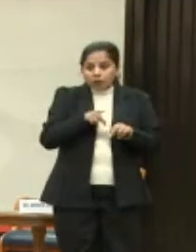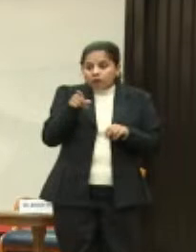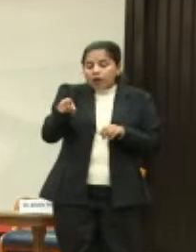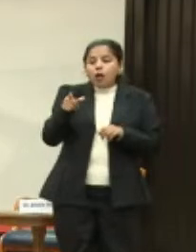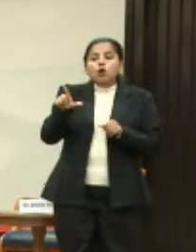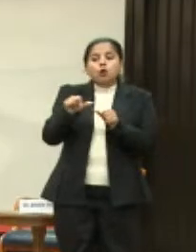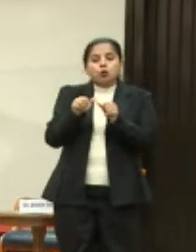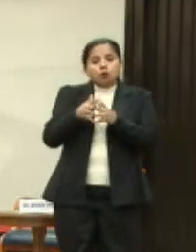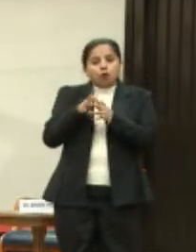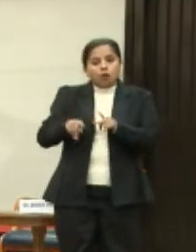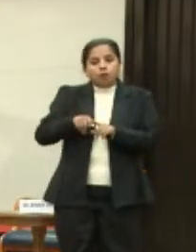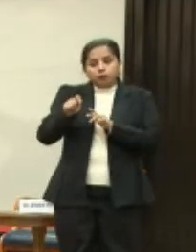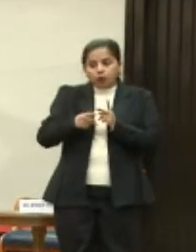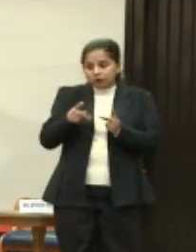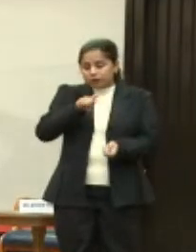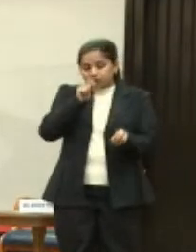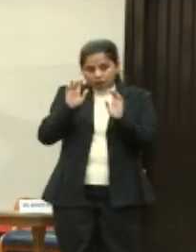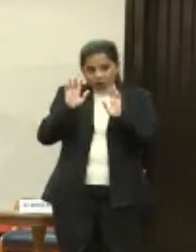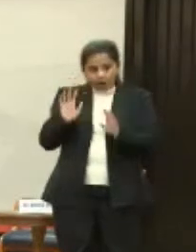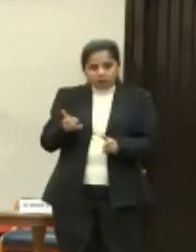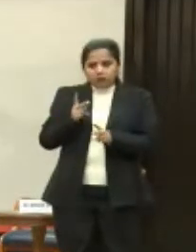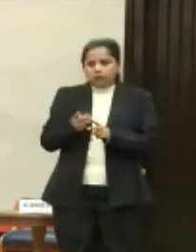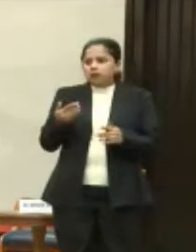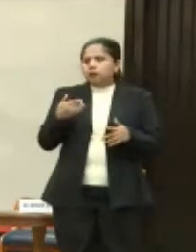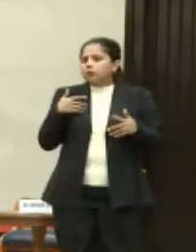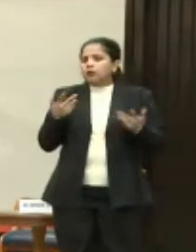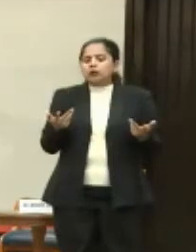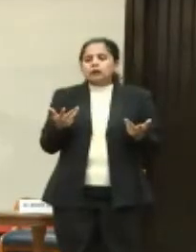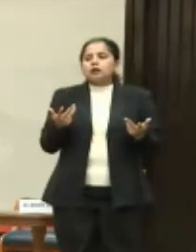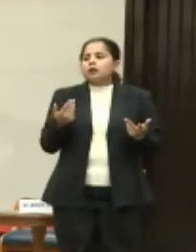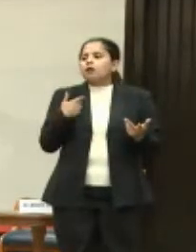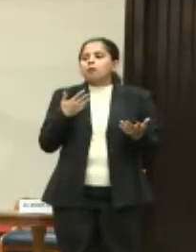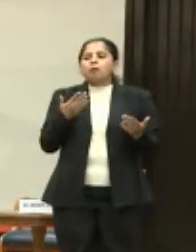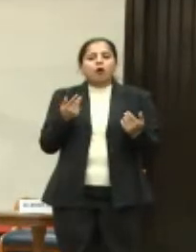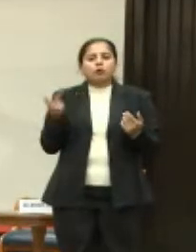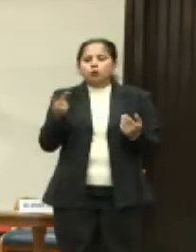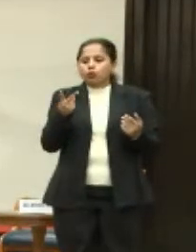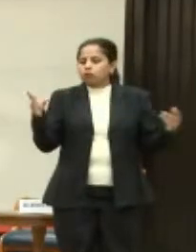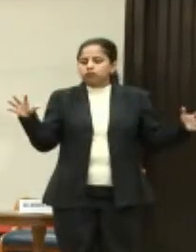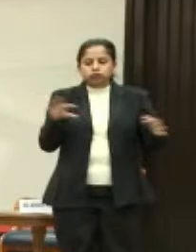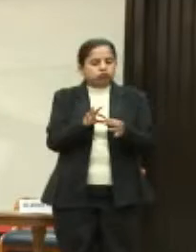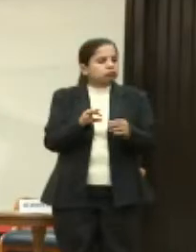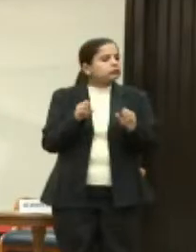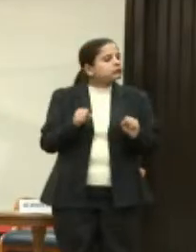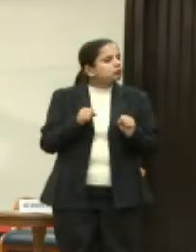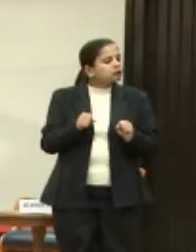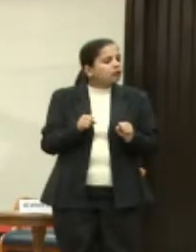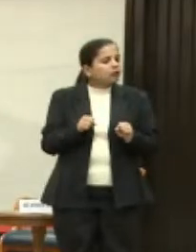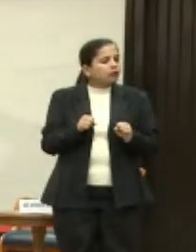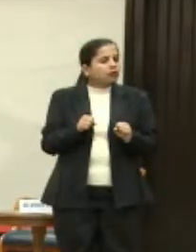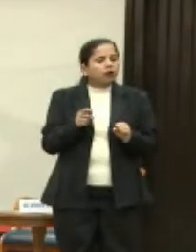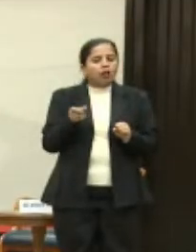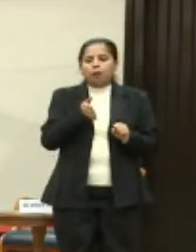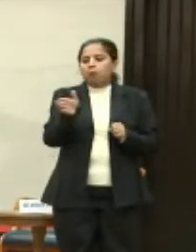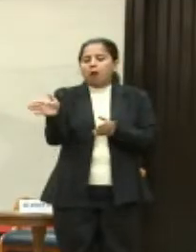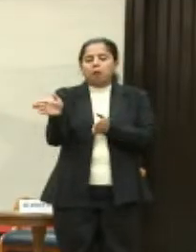reforms project existed, I wasn't able to bring the two together, not successfully.